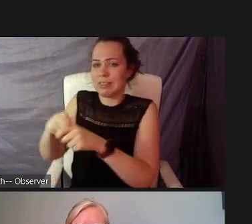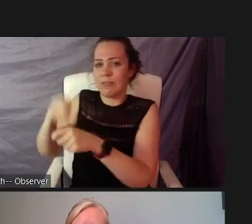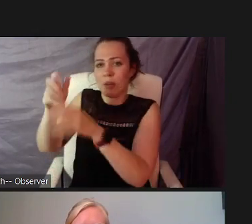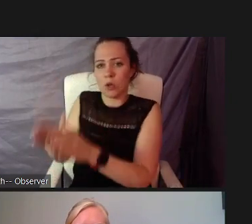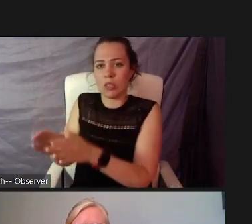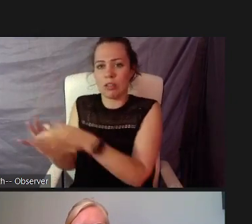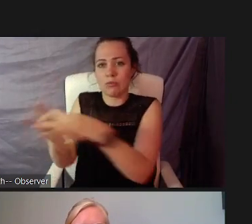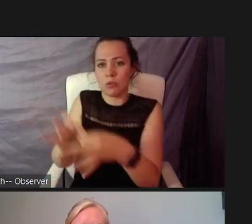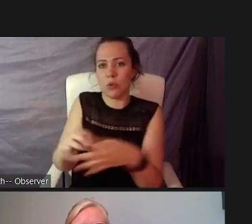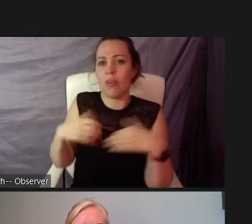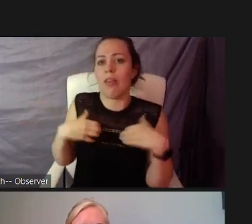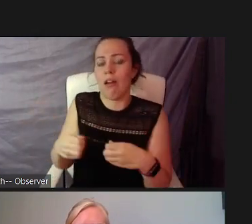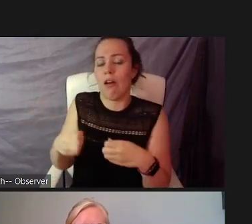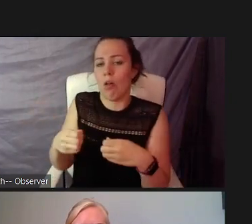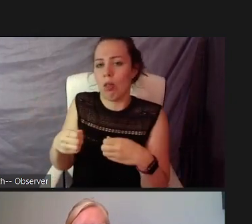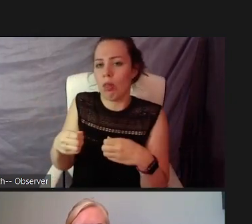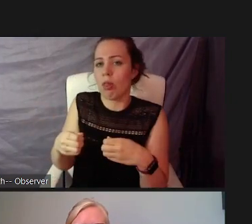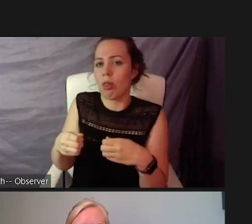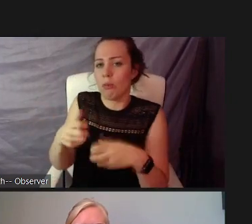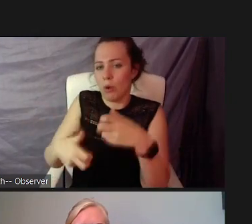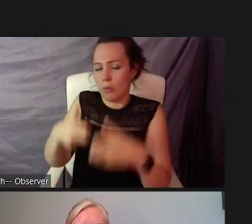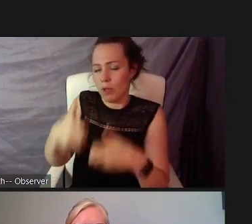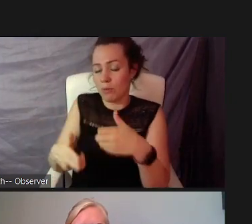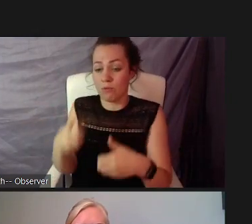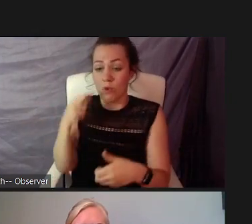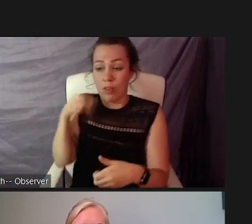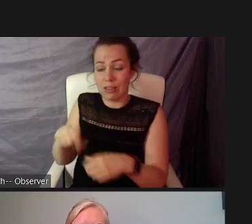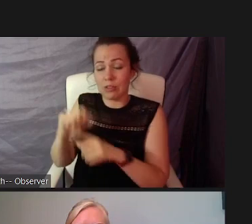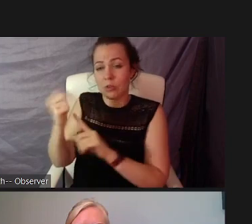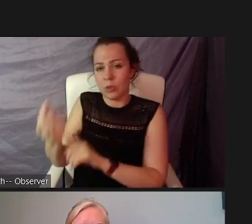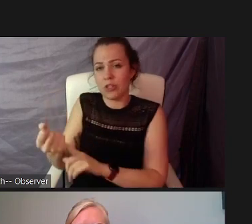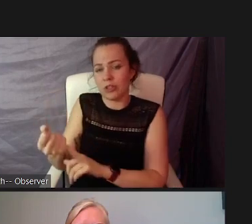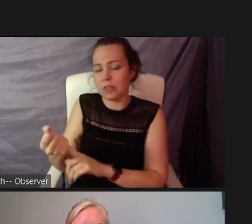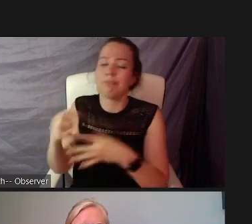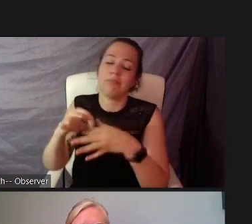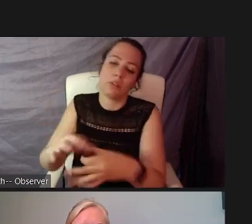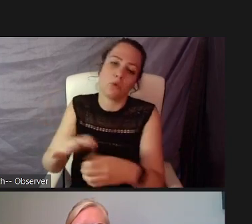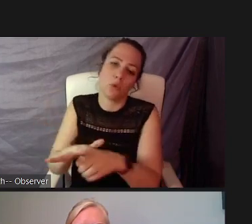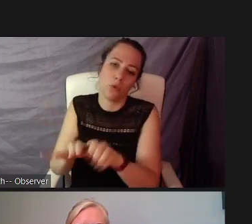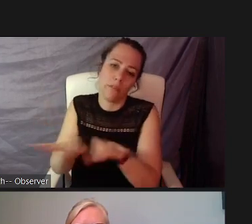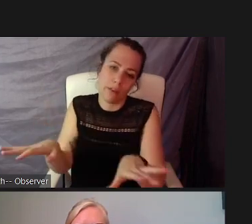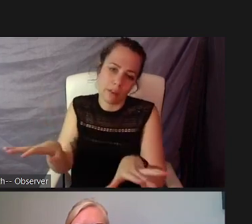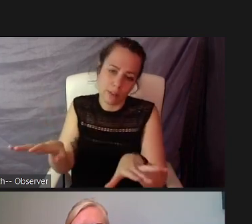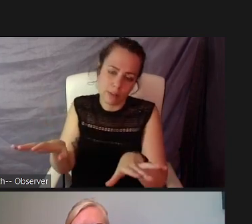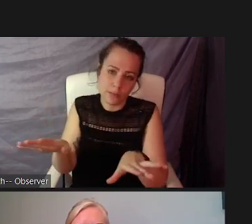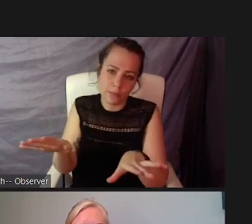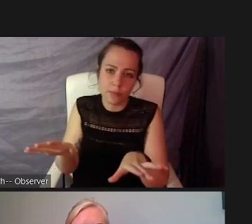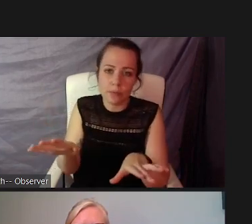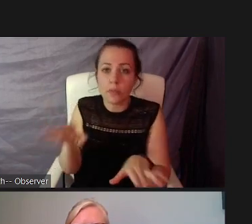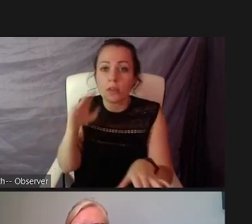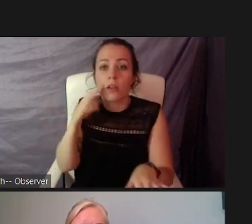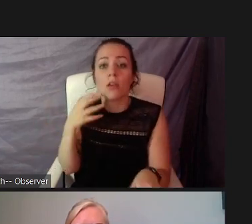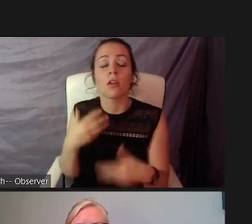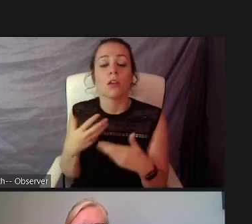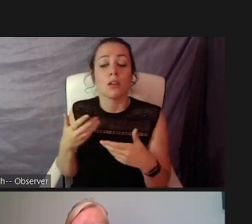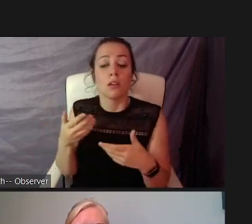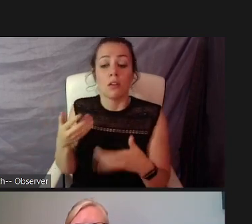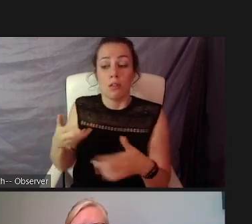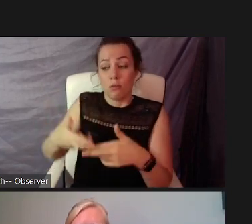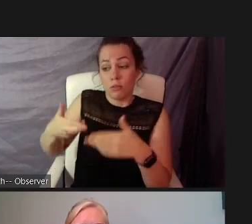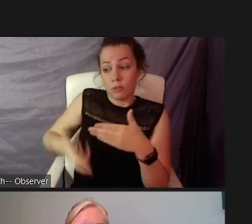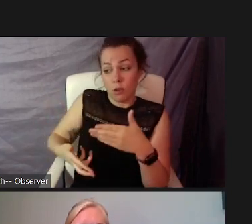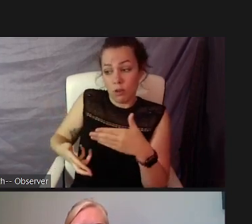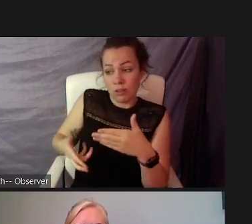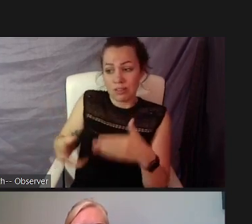So here we're talking about COVID. And what that does is it can result in the experiences of rejection or